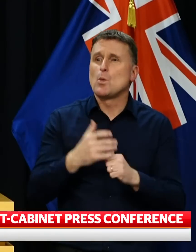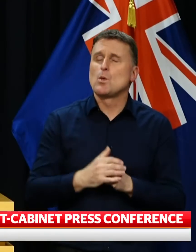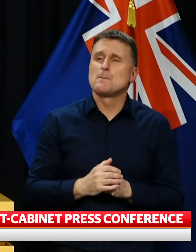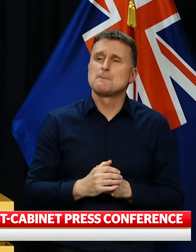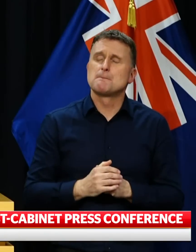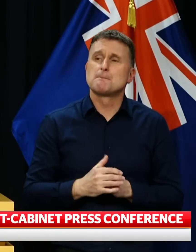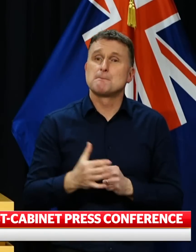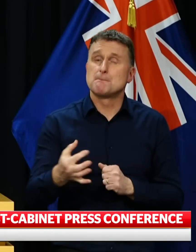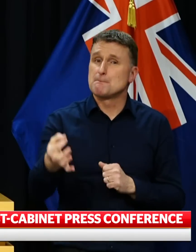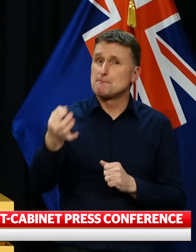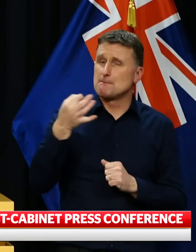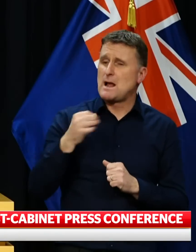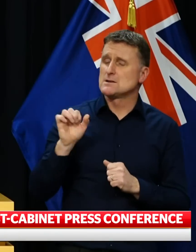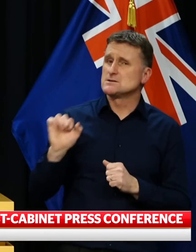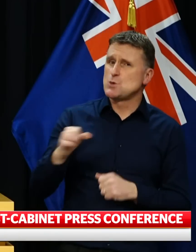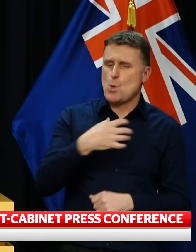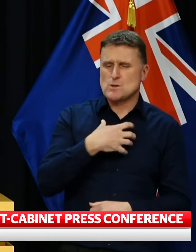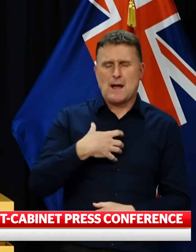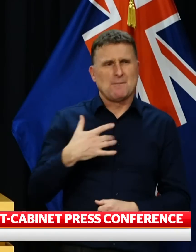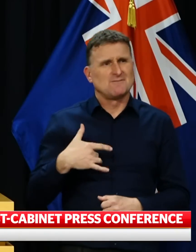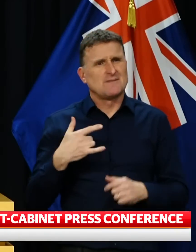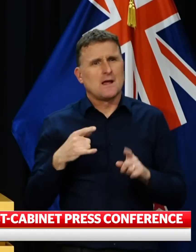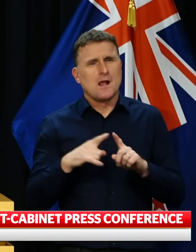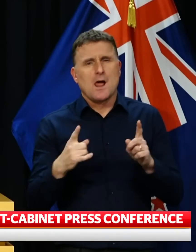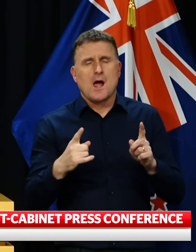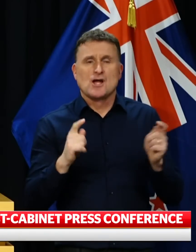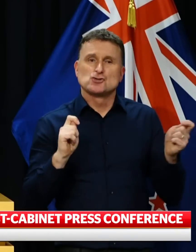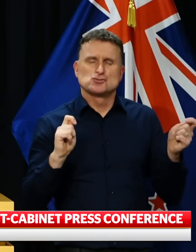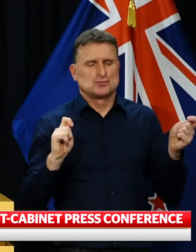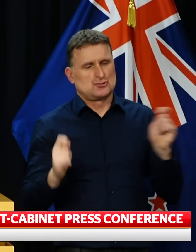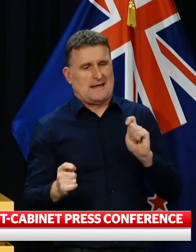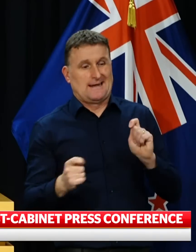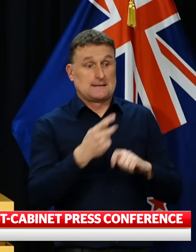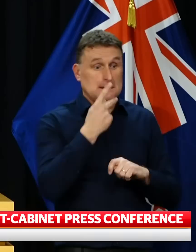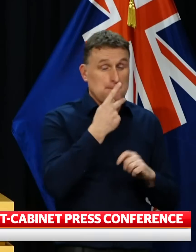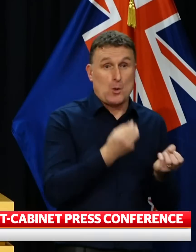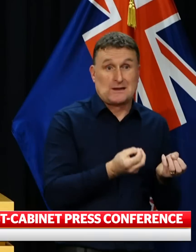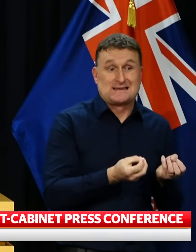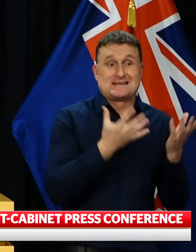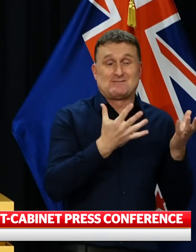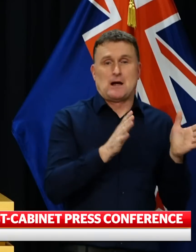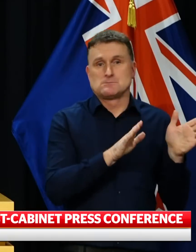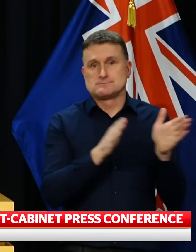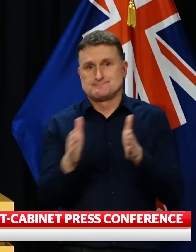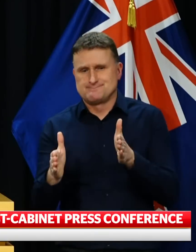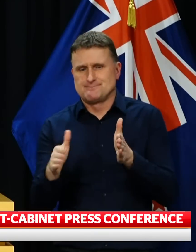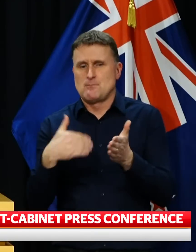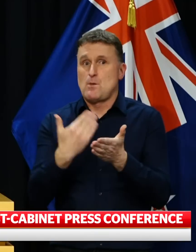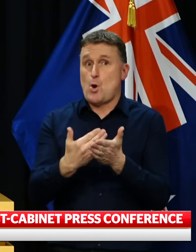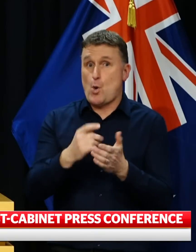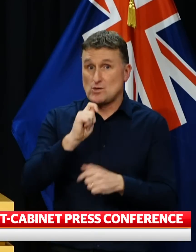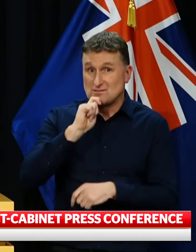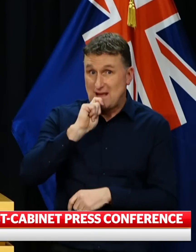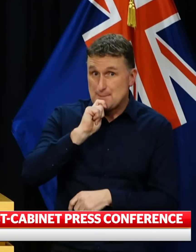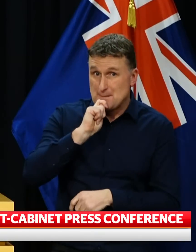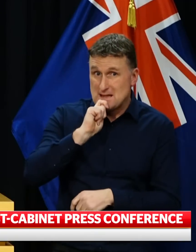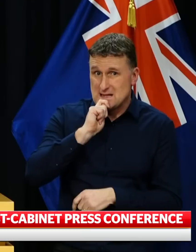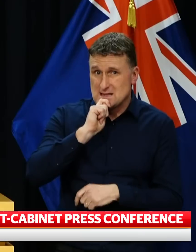too wedded to that principle of a transition from smoking, and actually the collateral damage